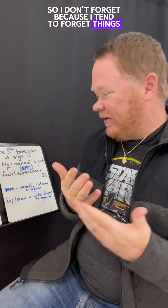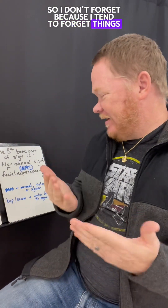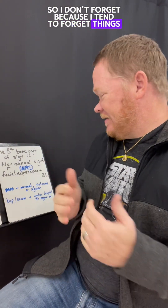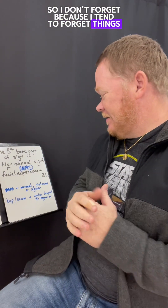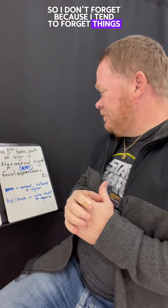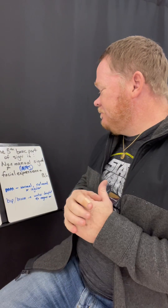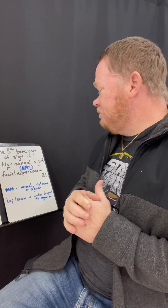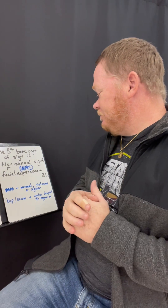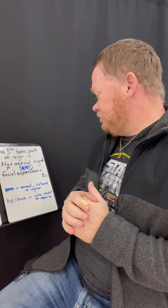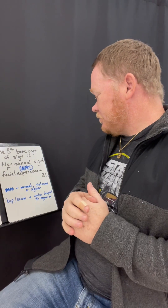things.